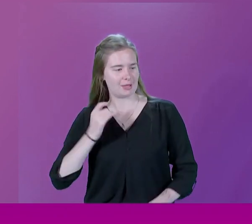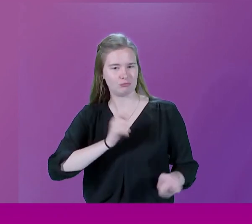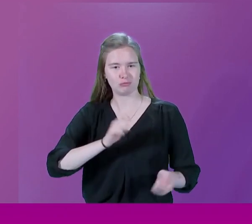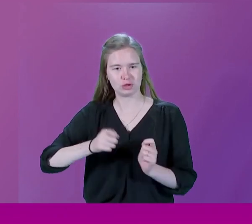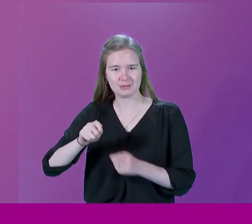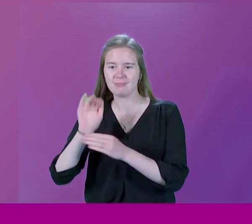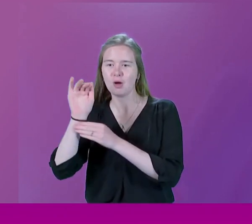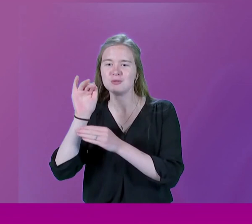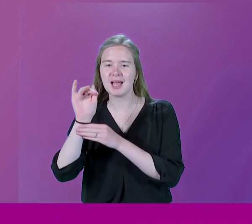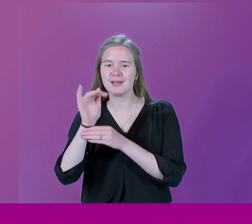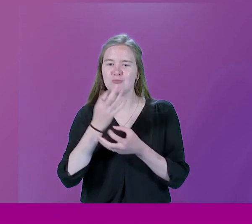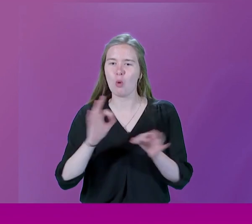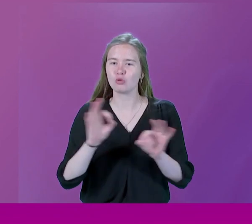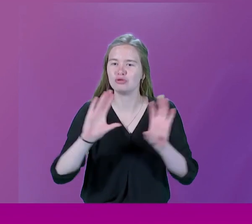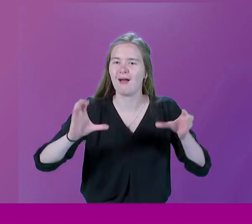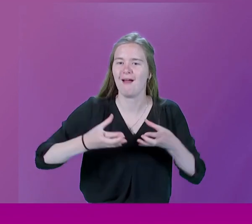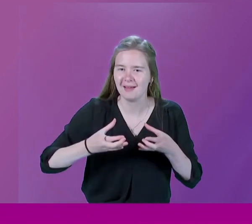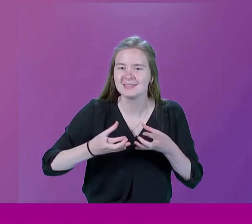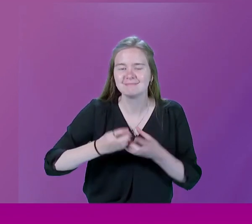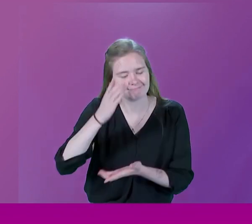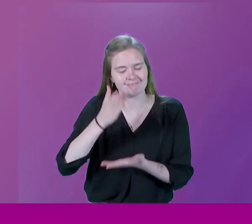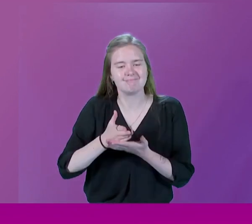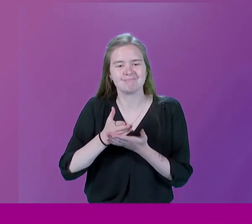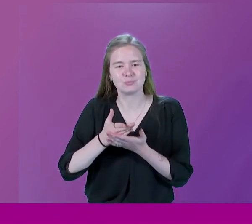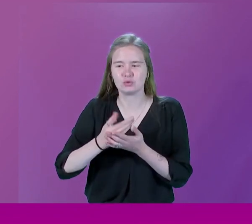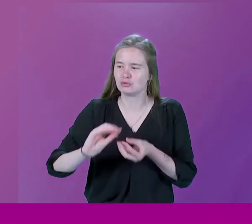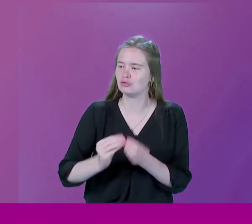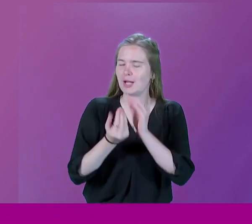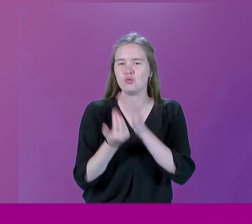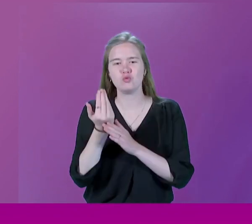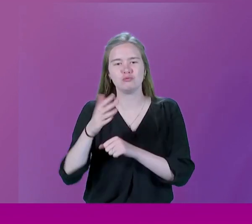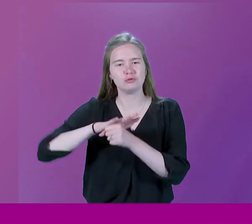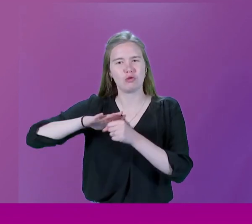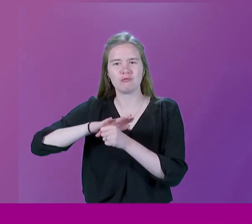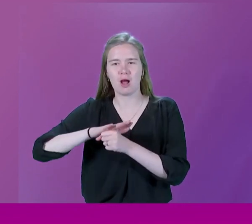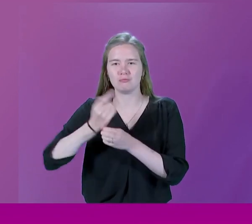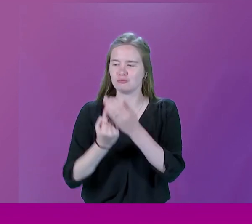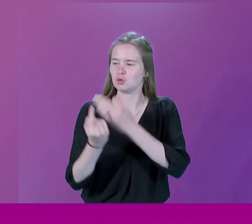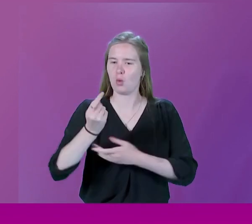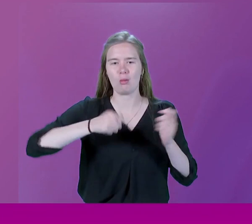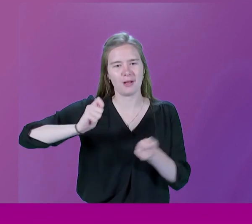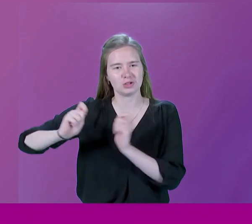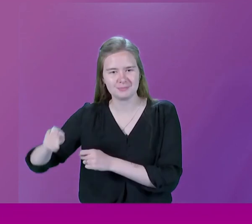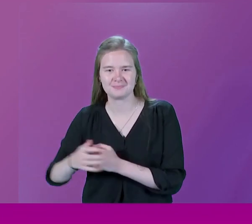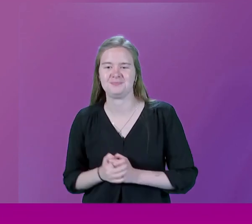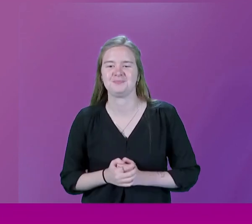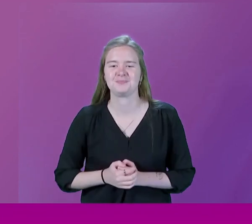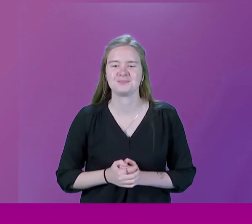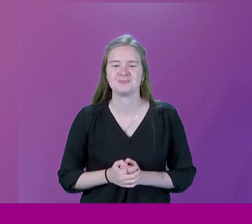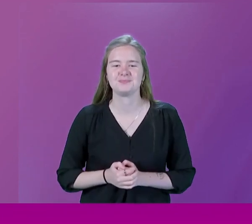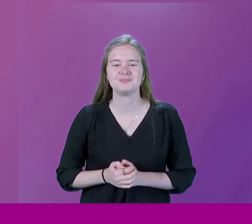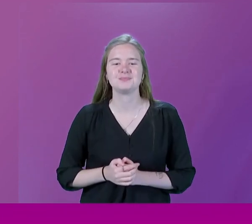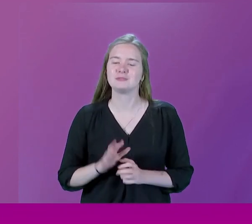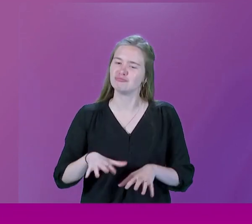percussion outside the orchestra and became determined to define a new genre of solo percussion. Dame